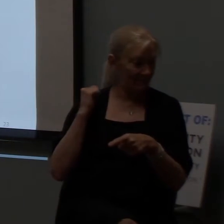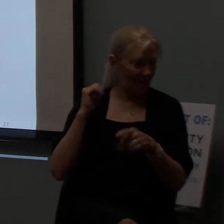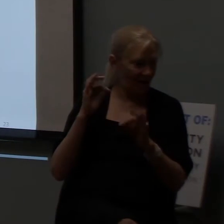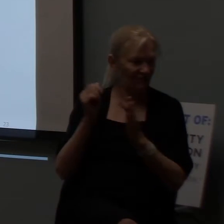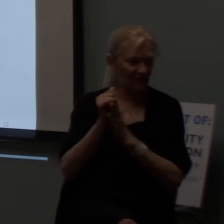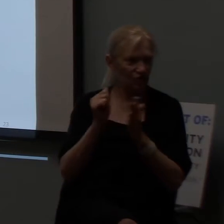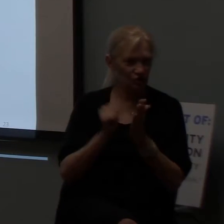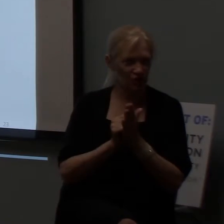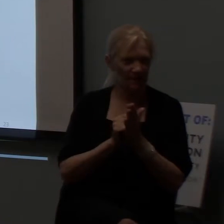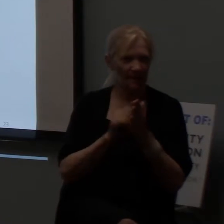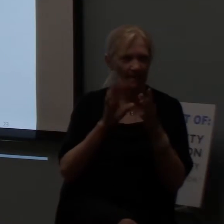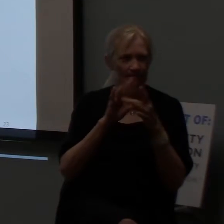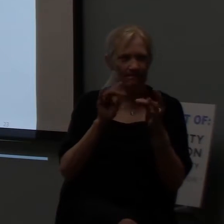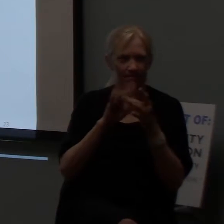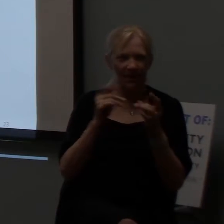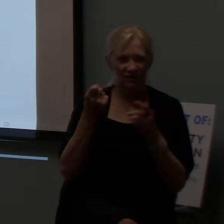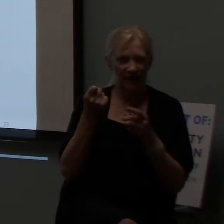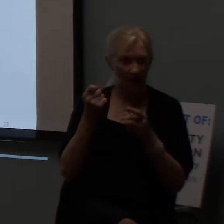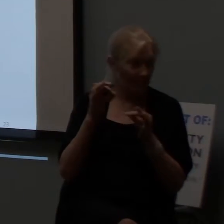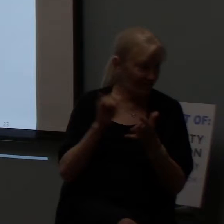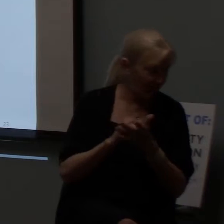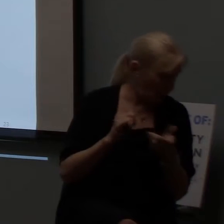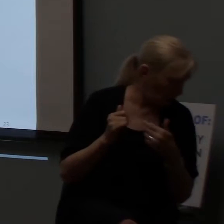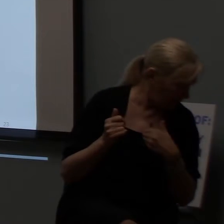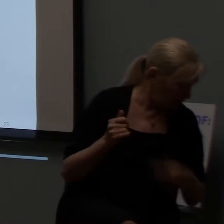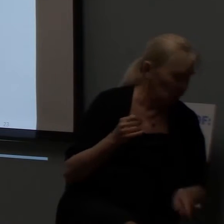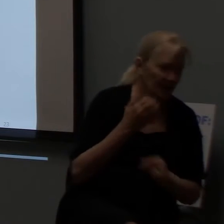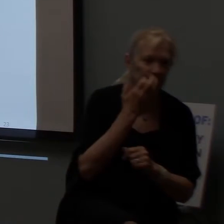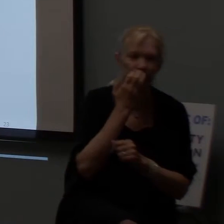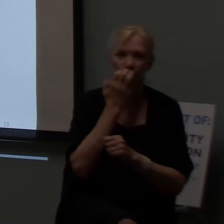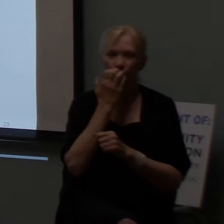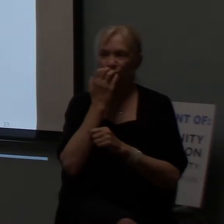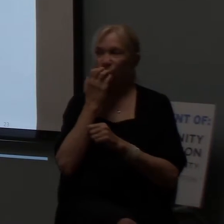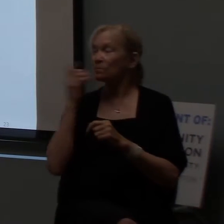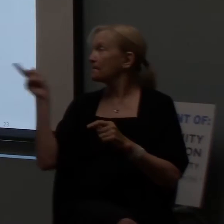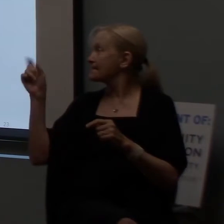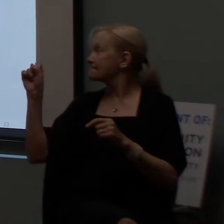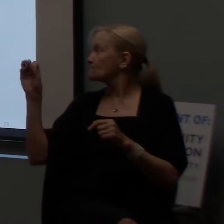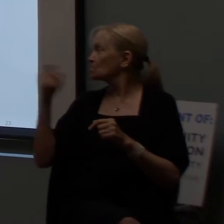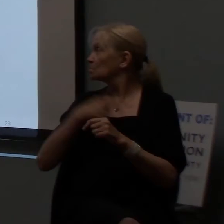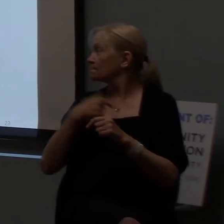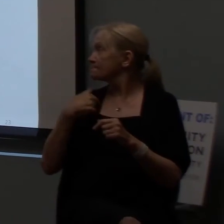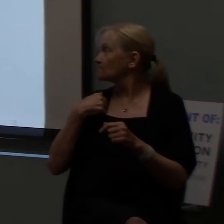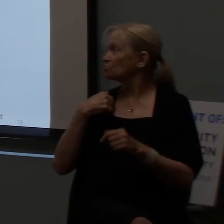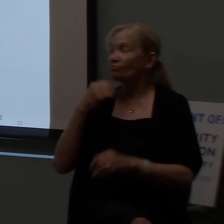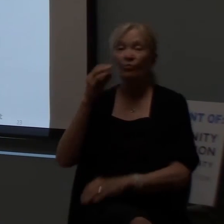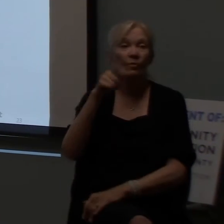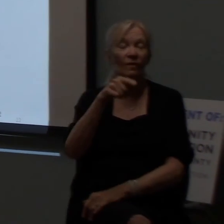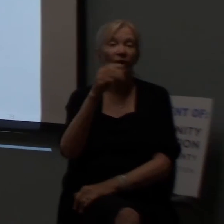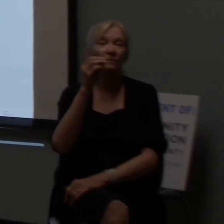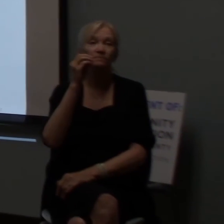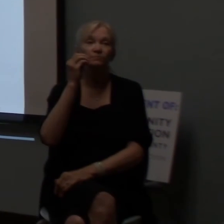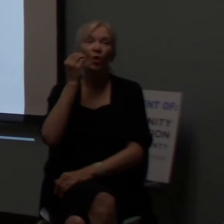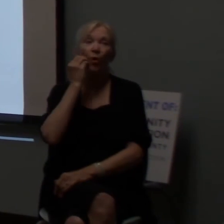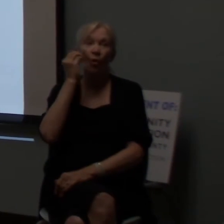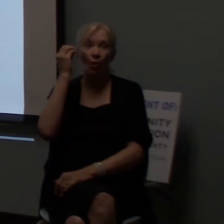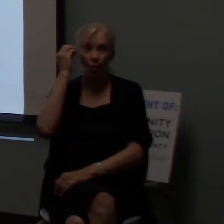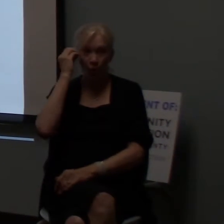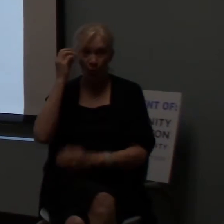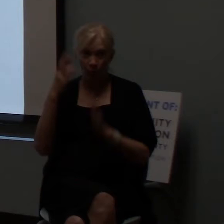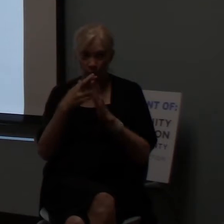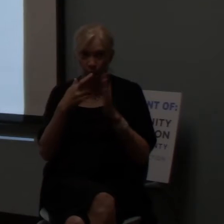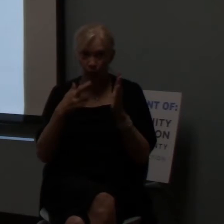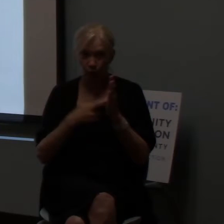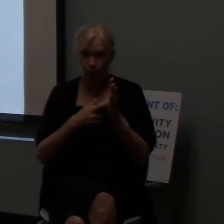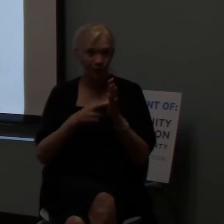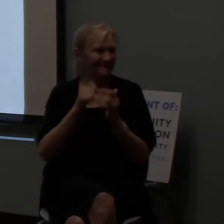bit that topic. But let me just say, so everybody has the same understanding, home rule in Colorado for counties is